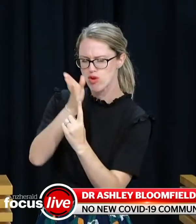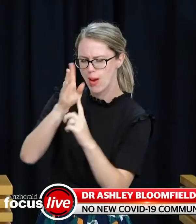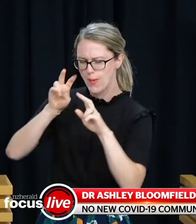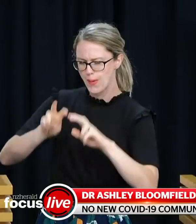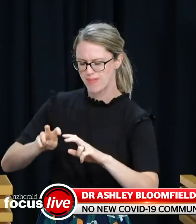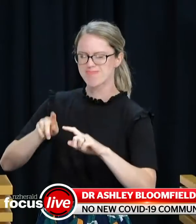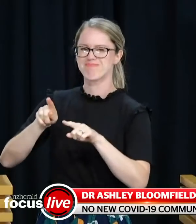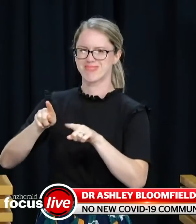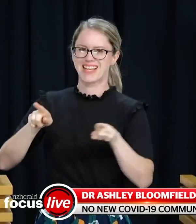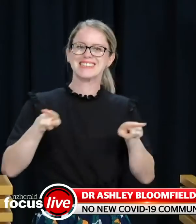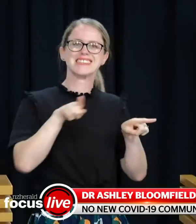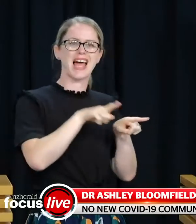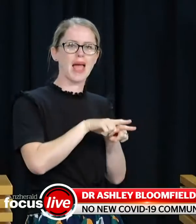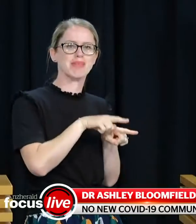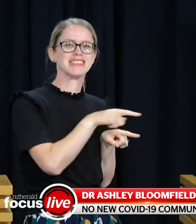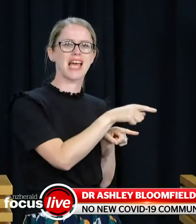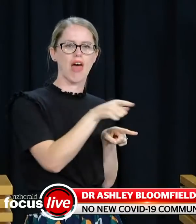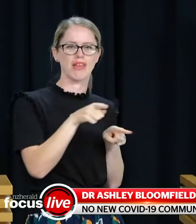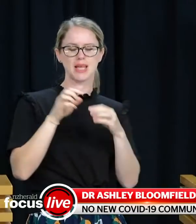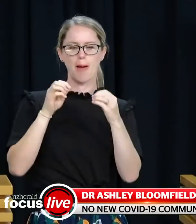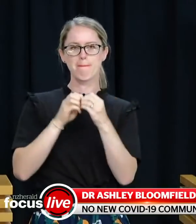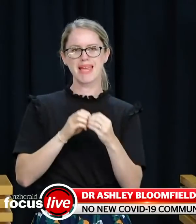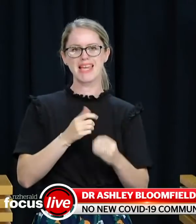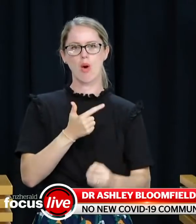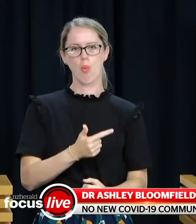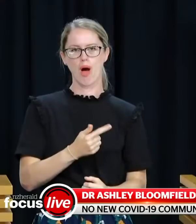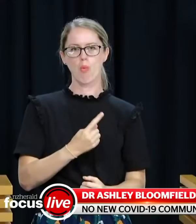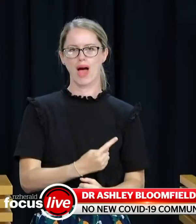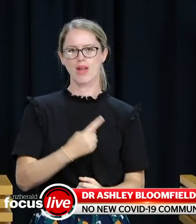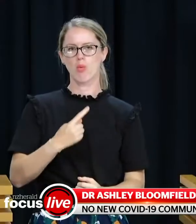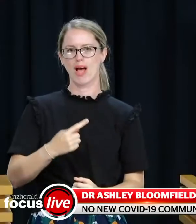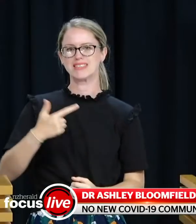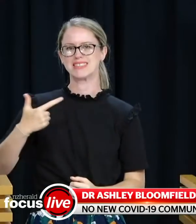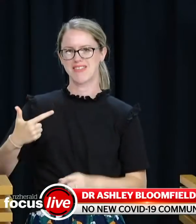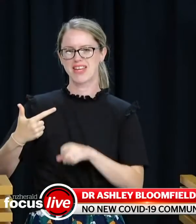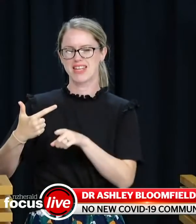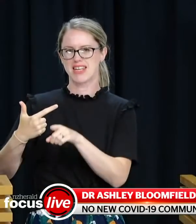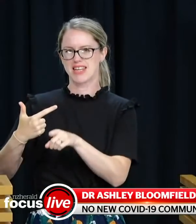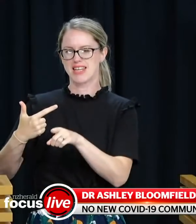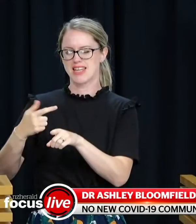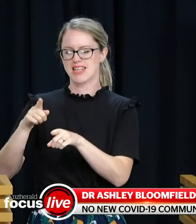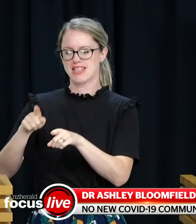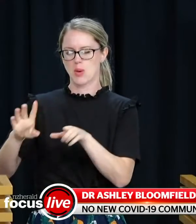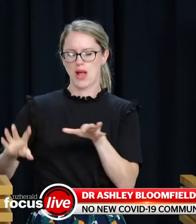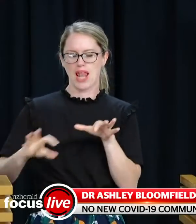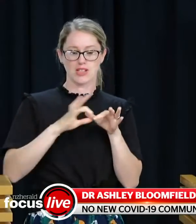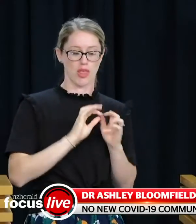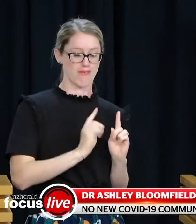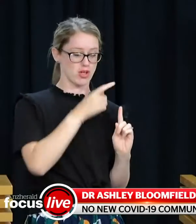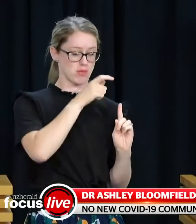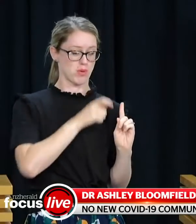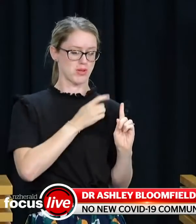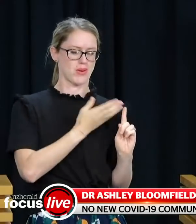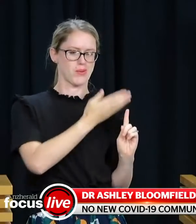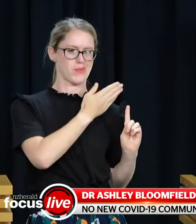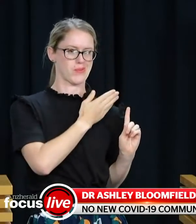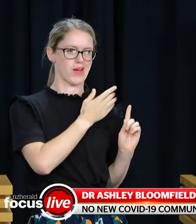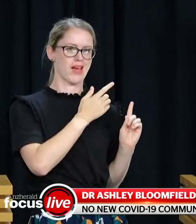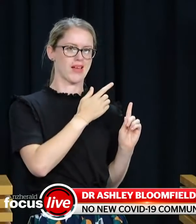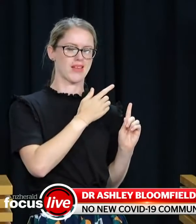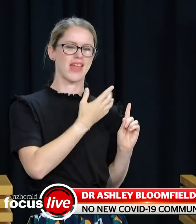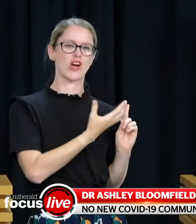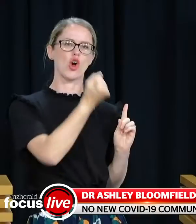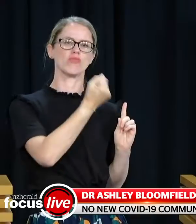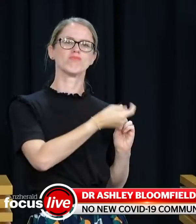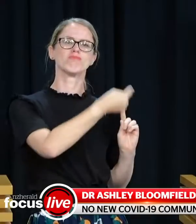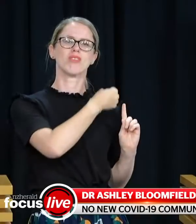the B117 variant and very closely related to the genome sequence for our first cases, Cases A and B,